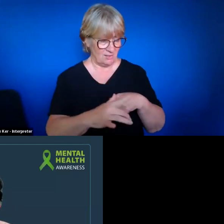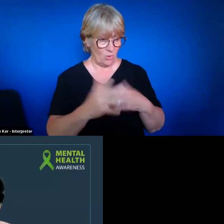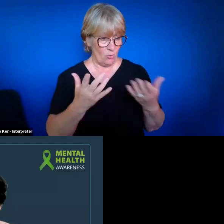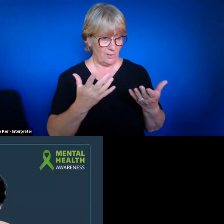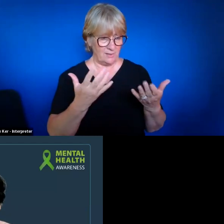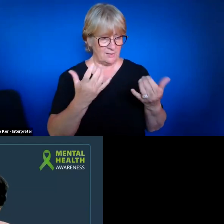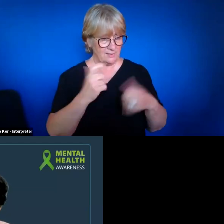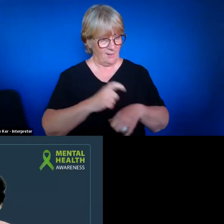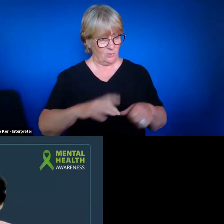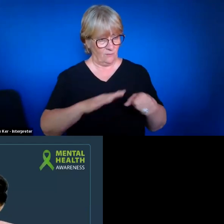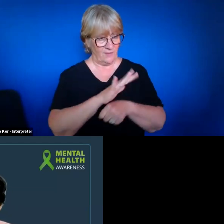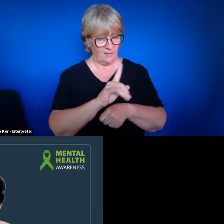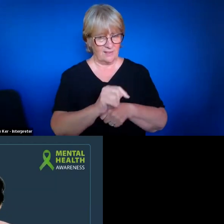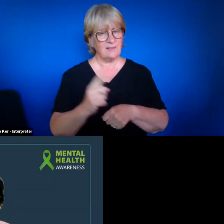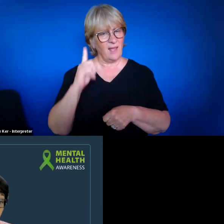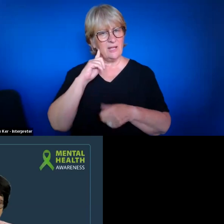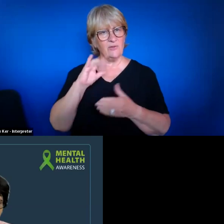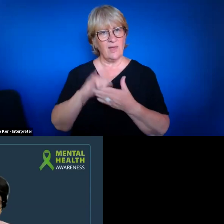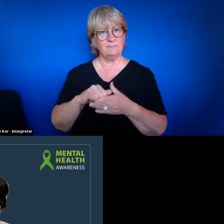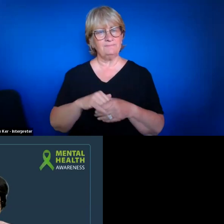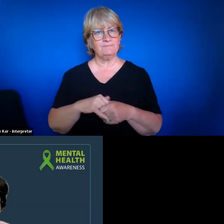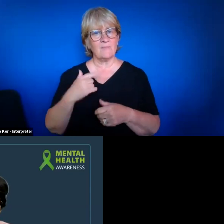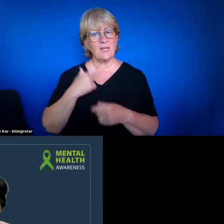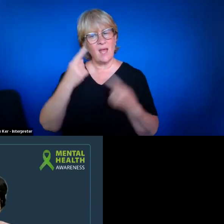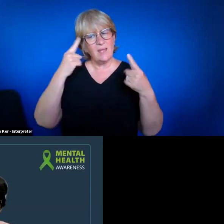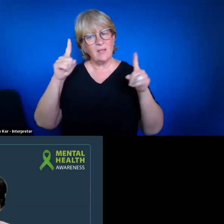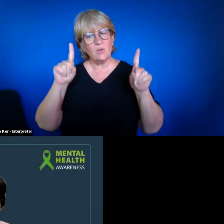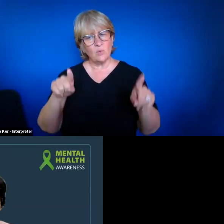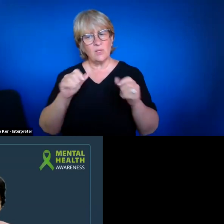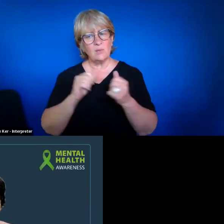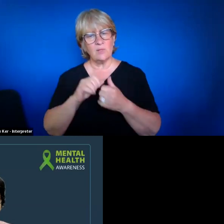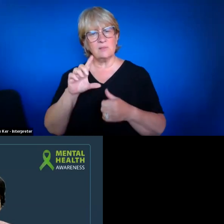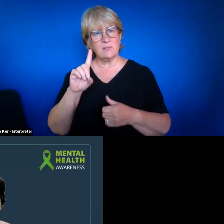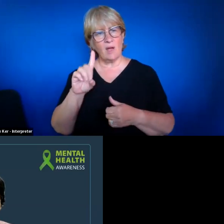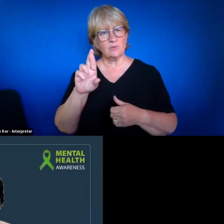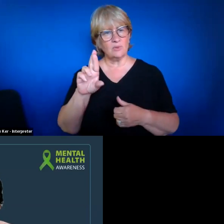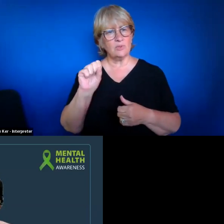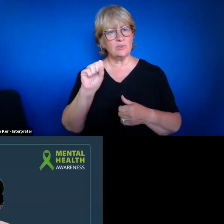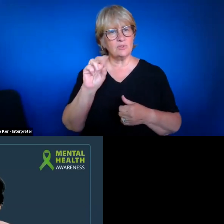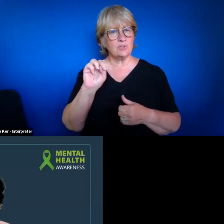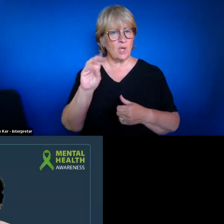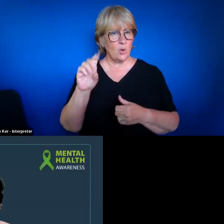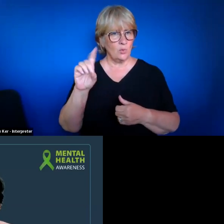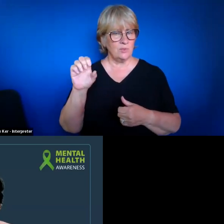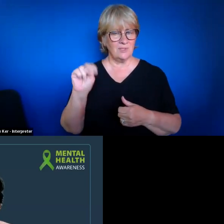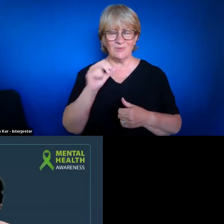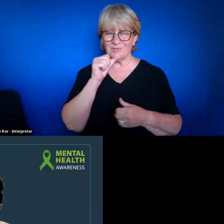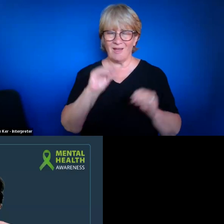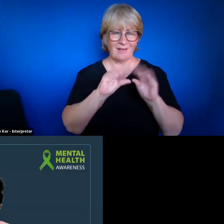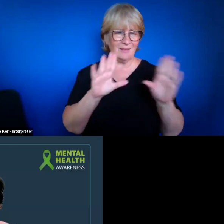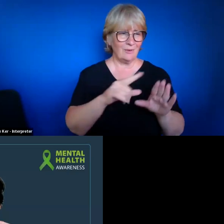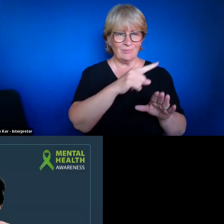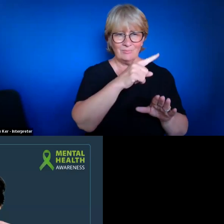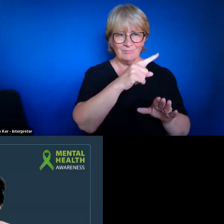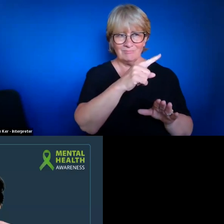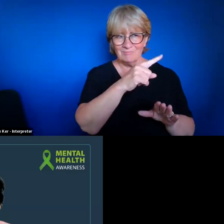So yeah, I hear that. I agree with Dr. Snowden. There aren't any clear black and white answers, but